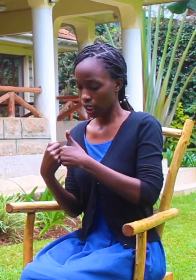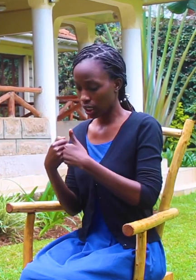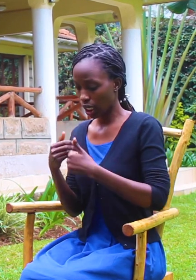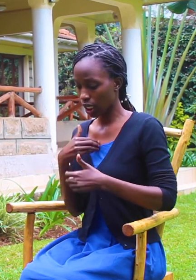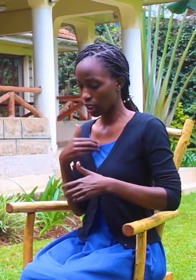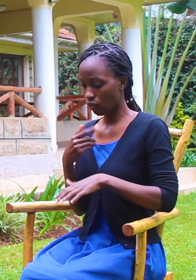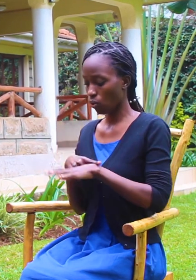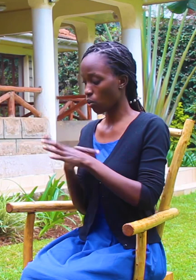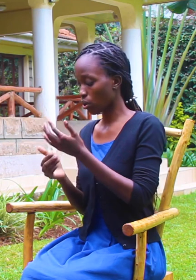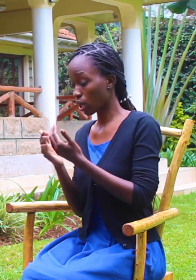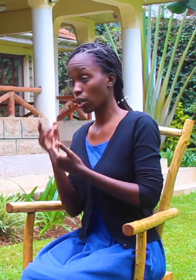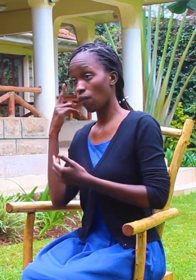deaf child, but